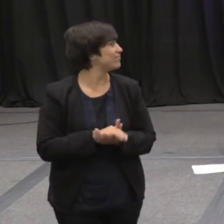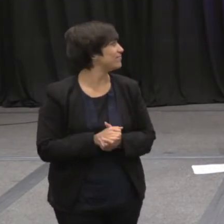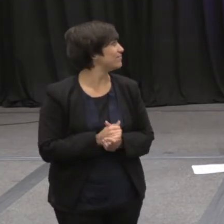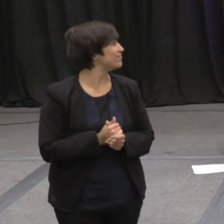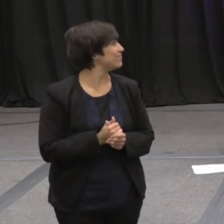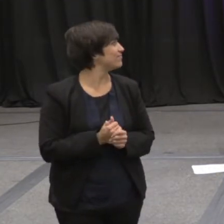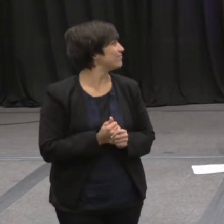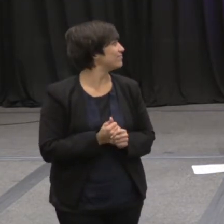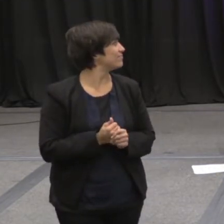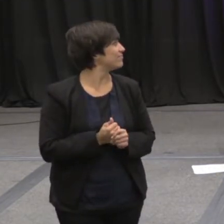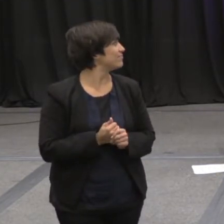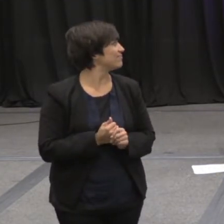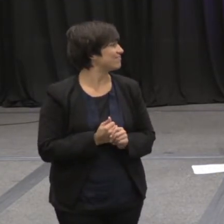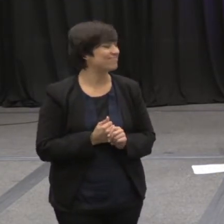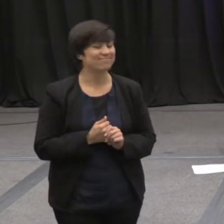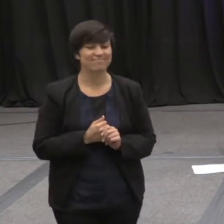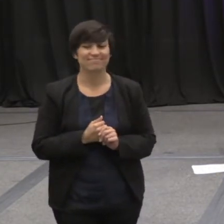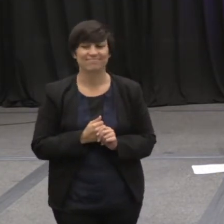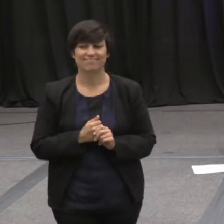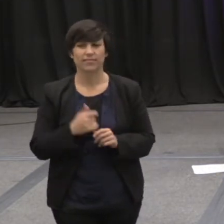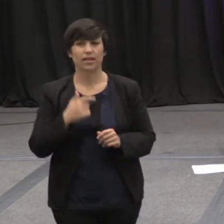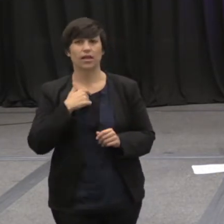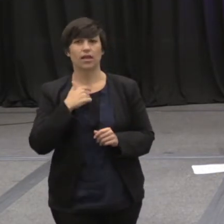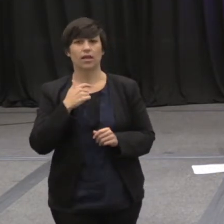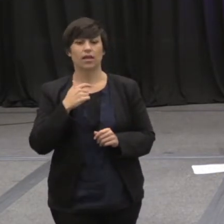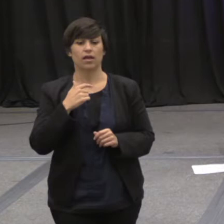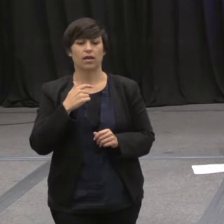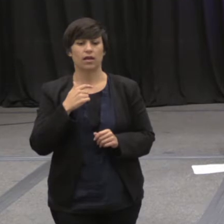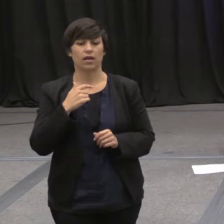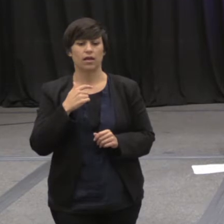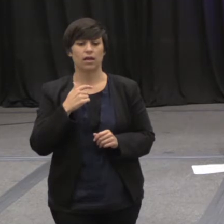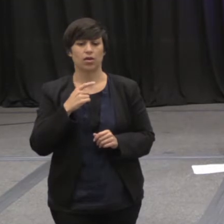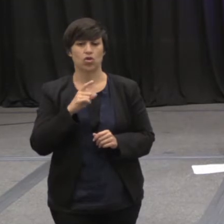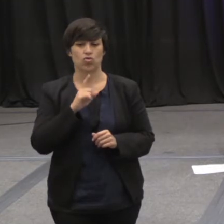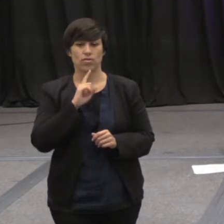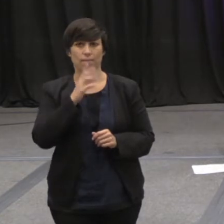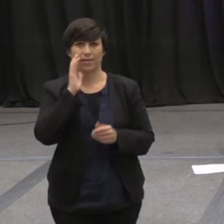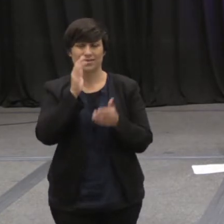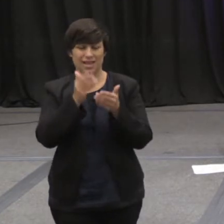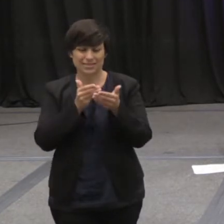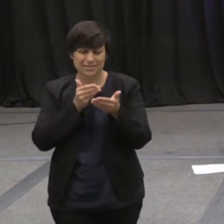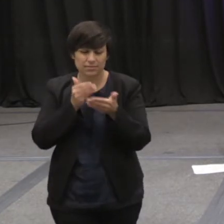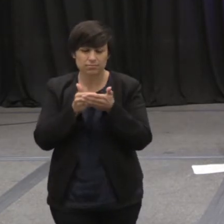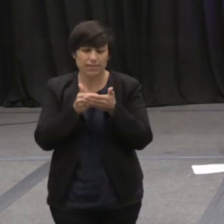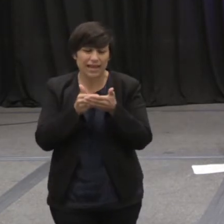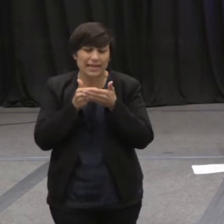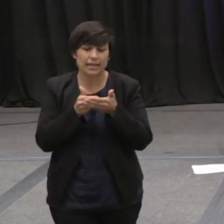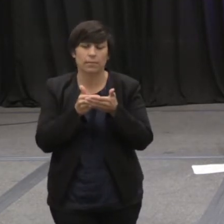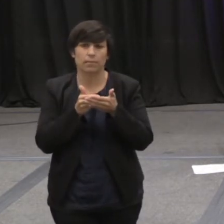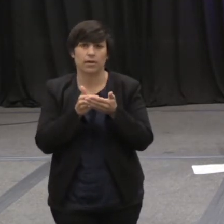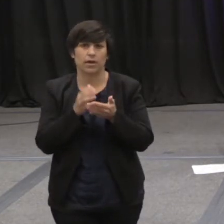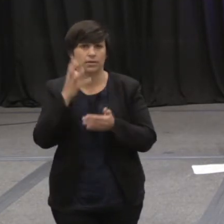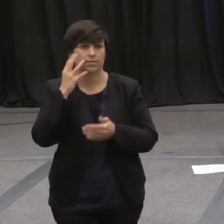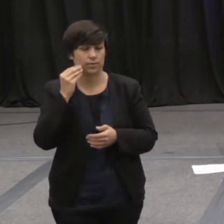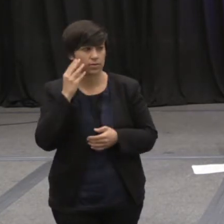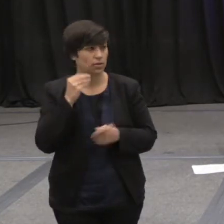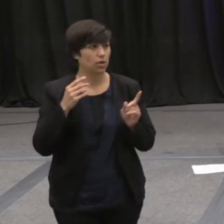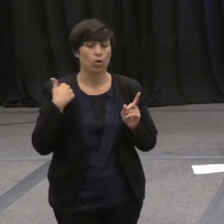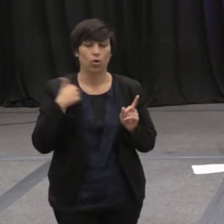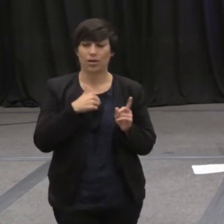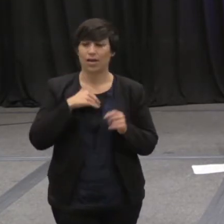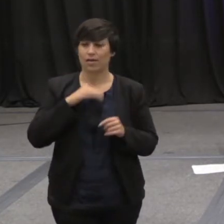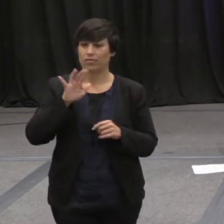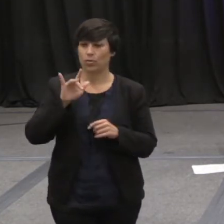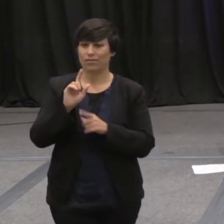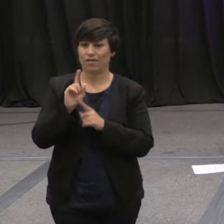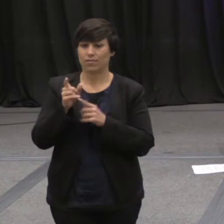And it's just from foot washing. And because it can be an amazingly intimate experience. Yeah. And we have about 25 minutes